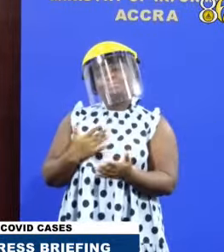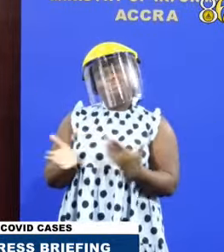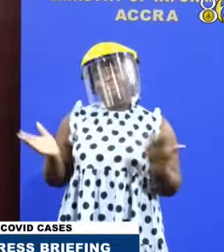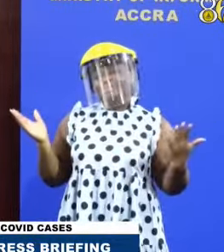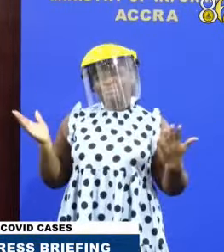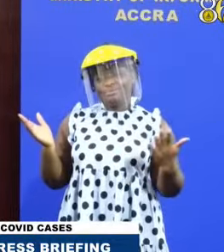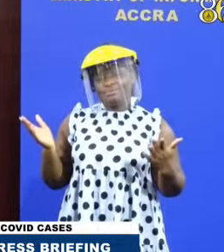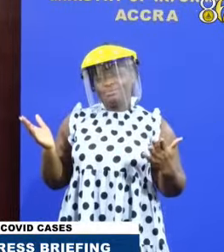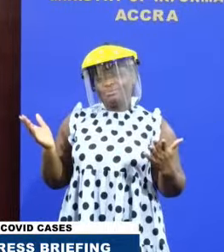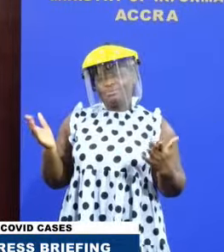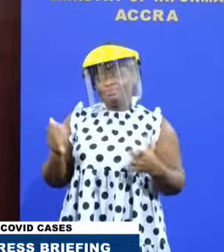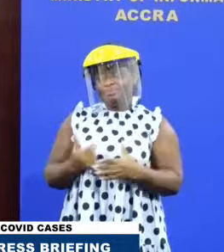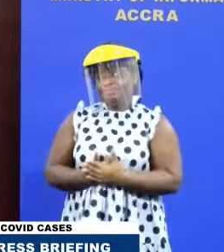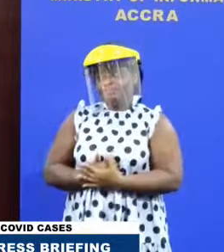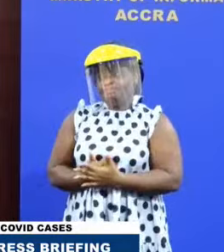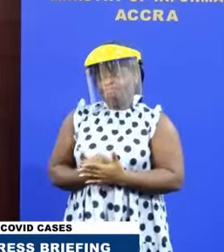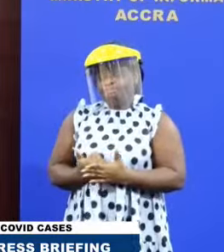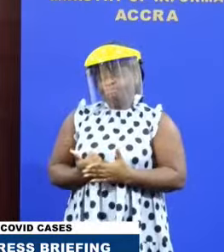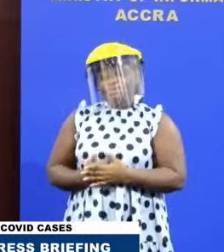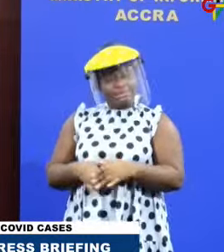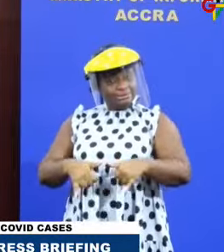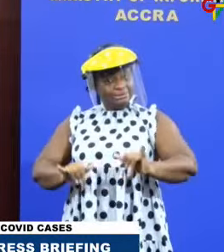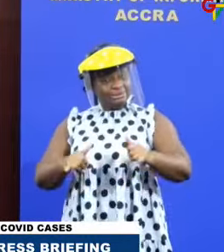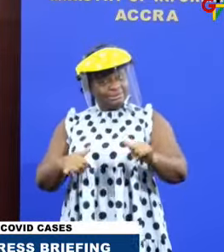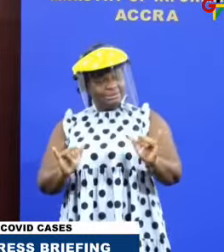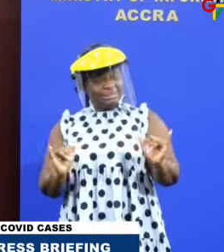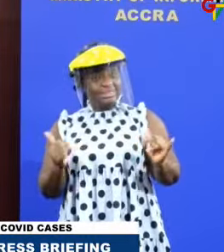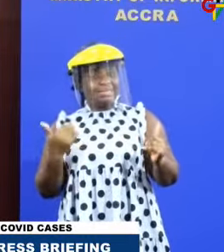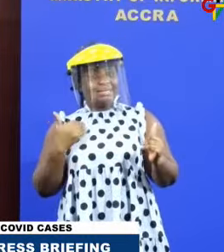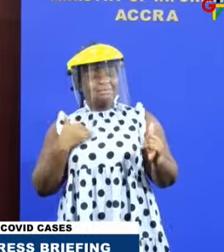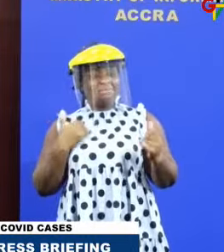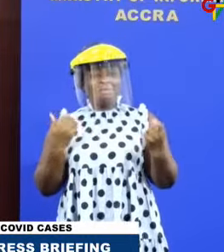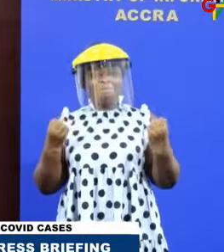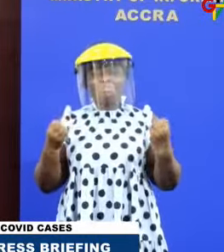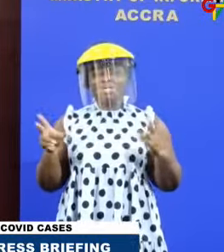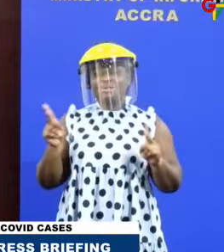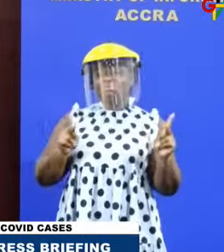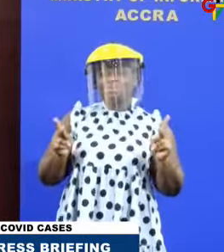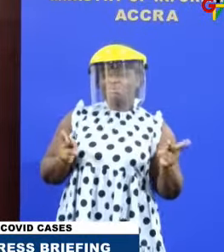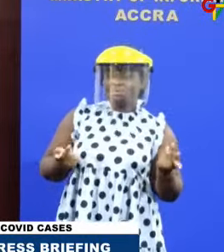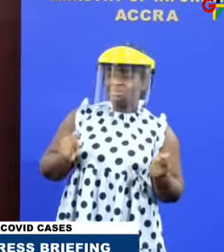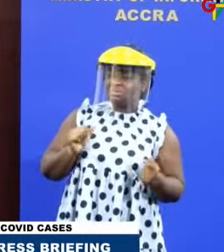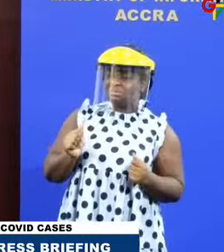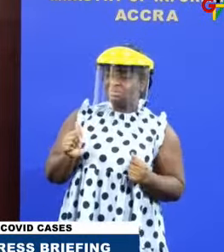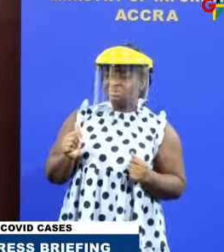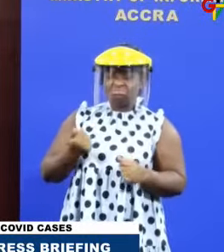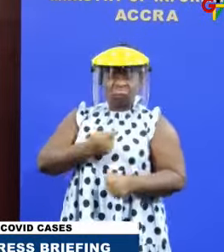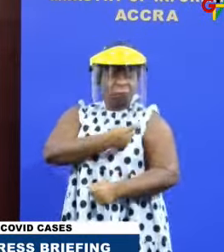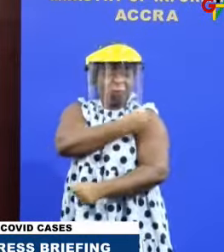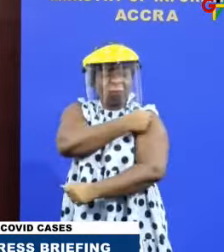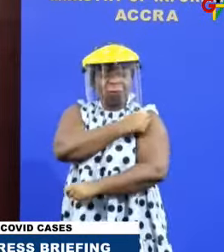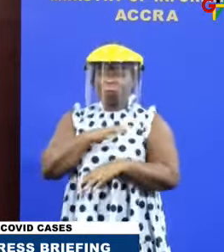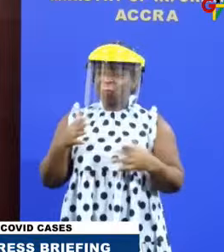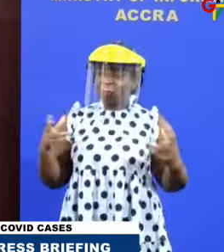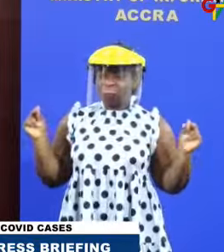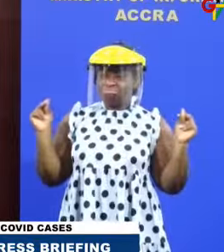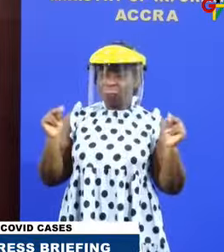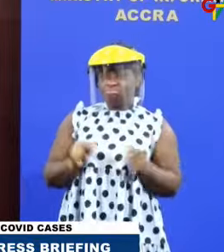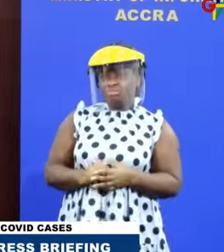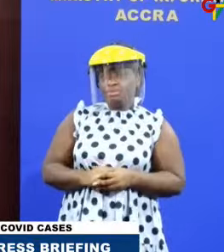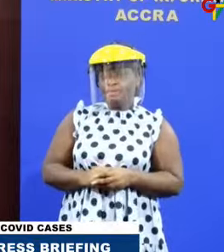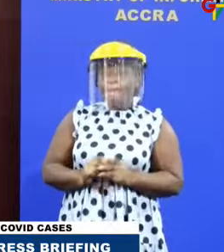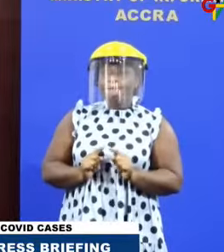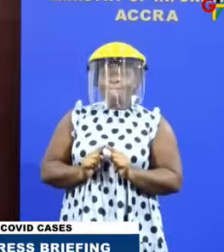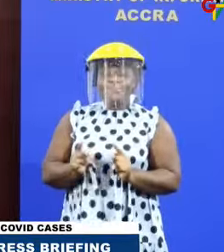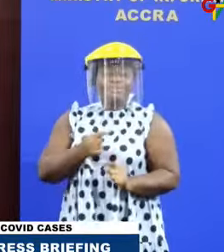dealing with. We still have the fact that many people are unvaccinated, but also